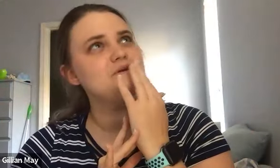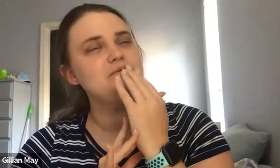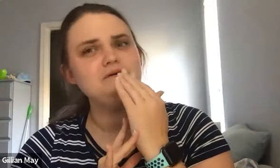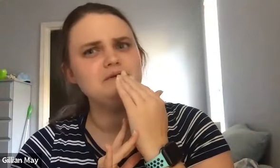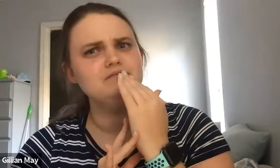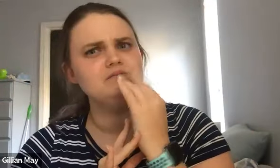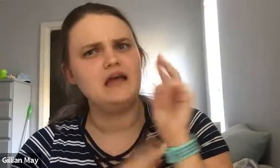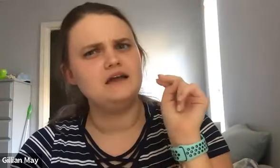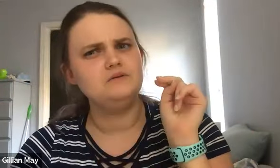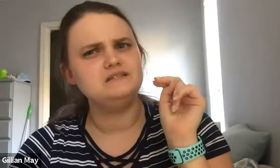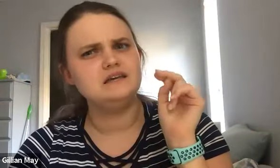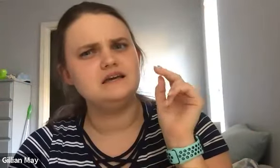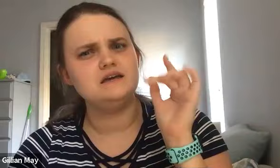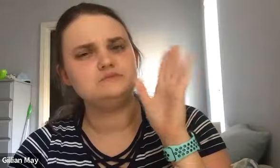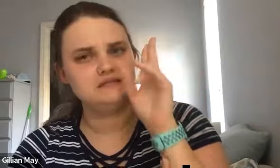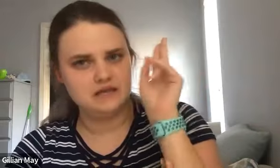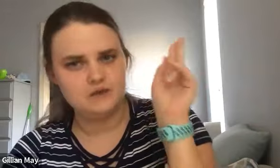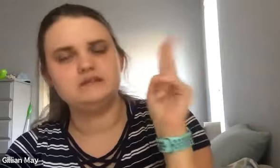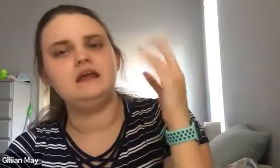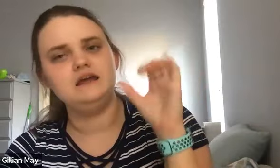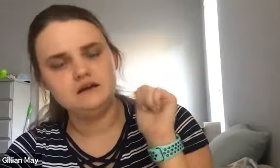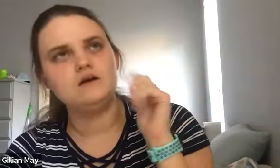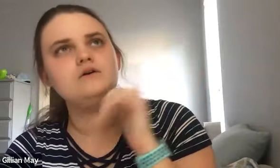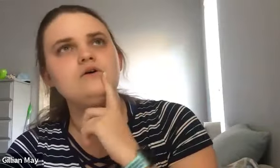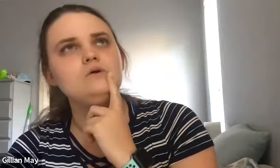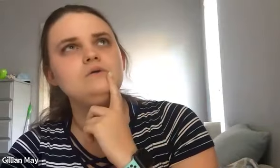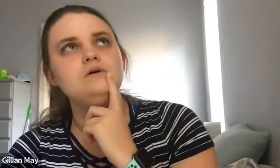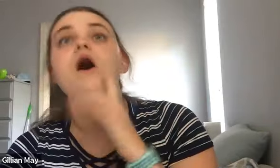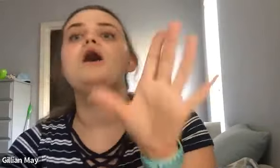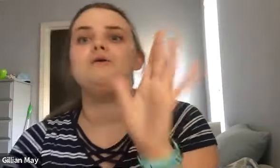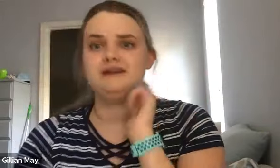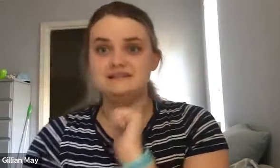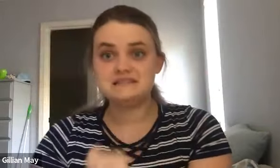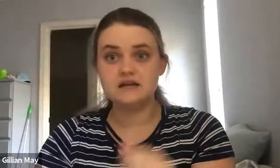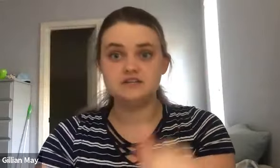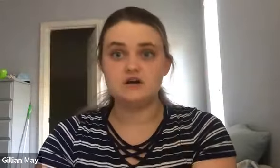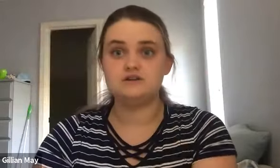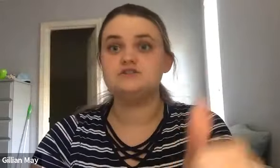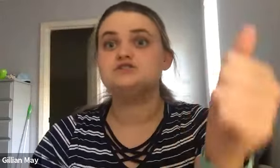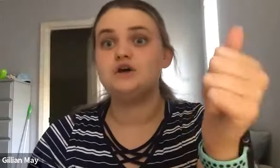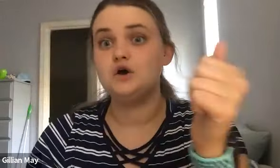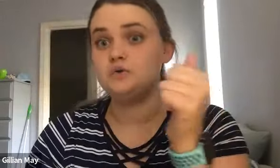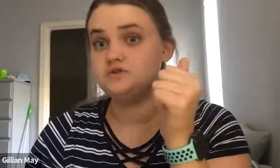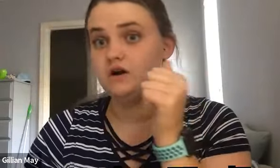where were we? I know I said so we did aunt and uncle. Oh, okay, son and daughter. So